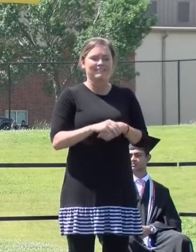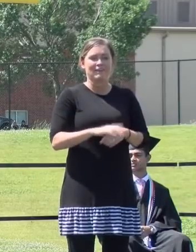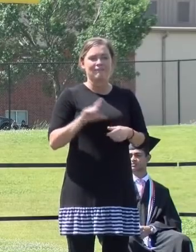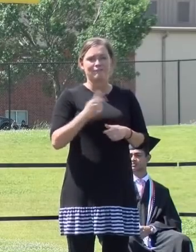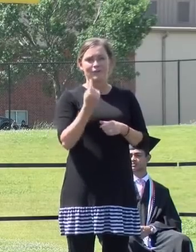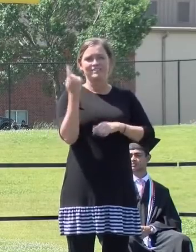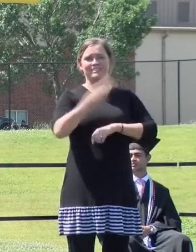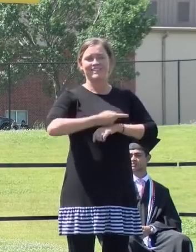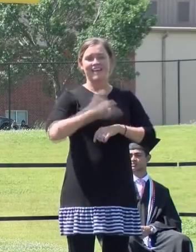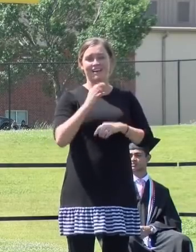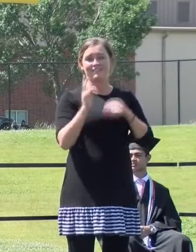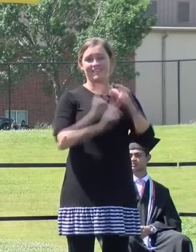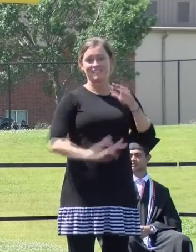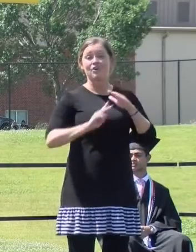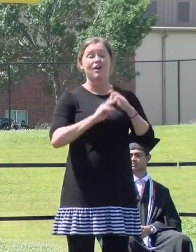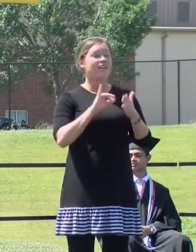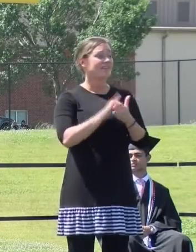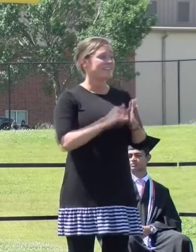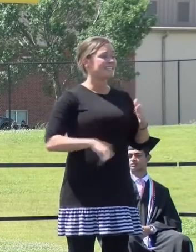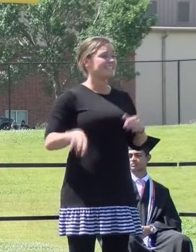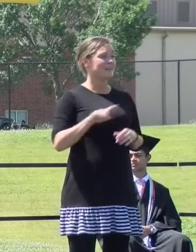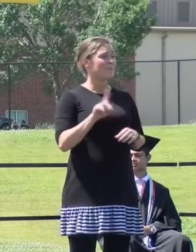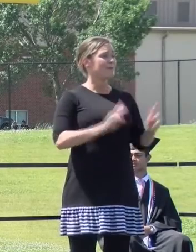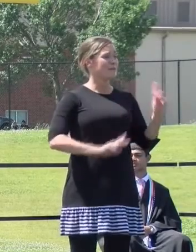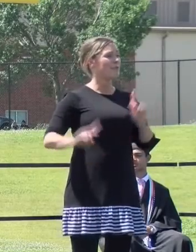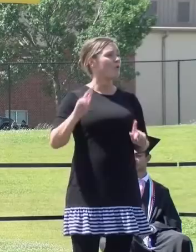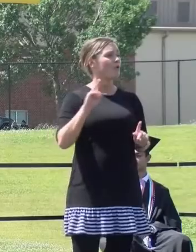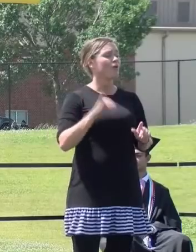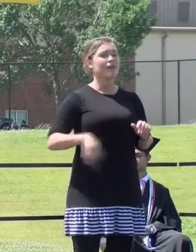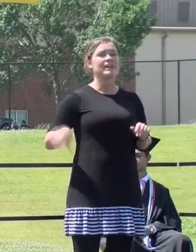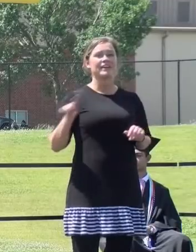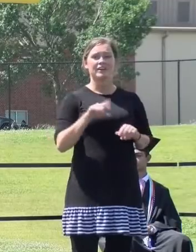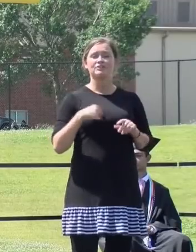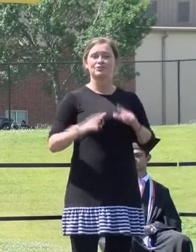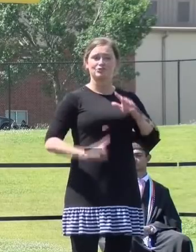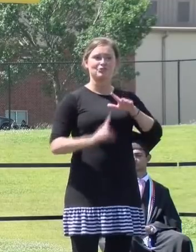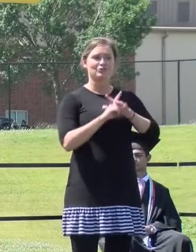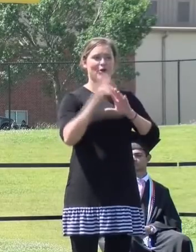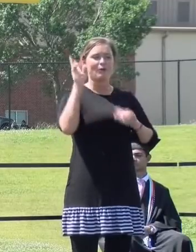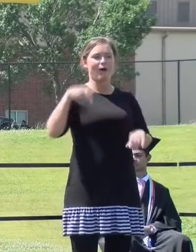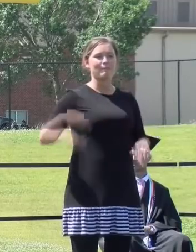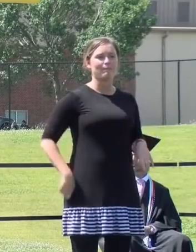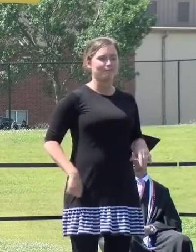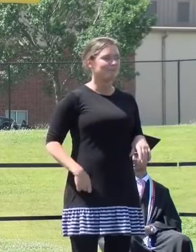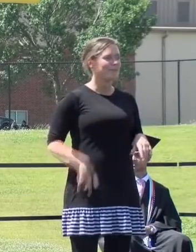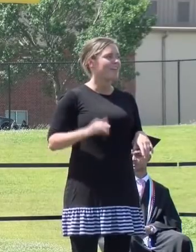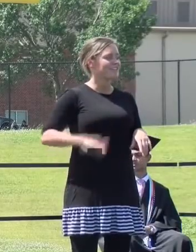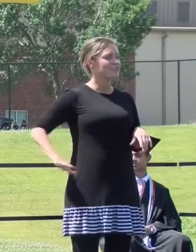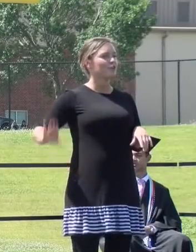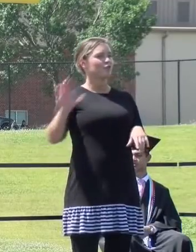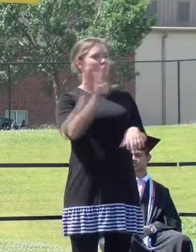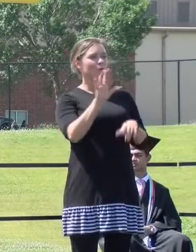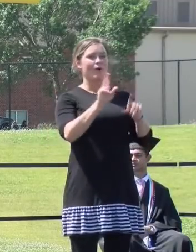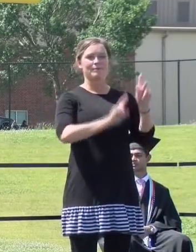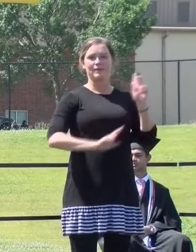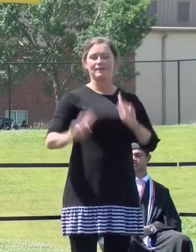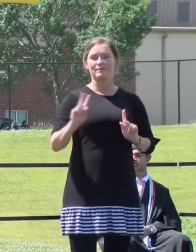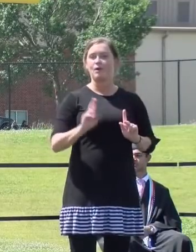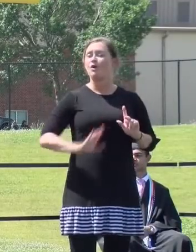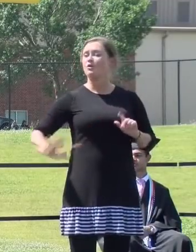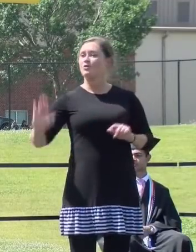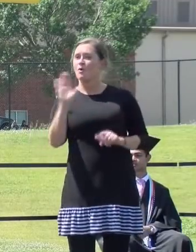kindergarten. These people are the ones who show up. These are your people,